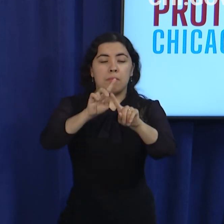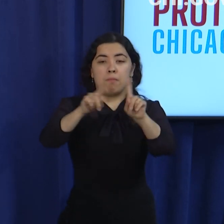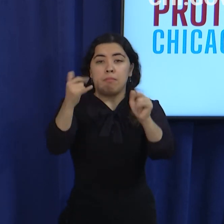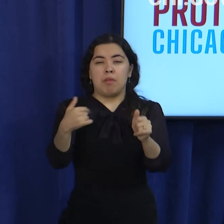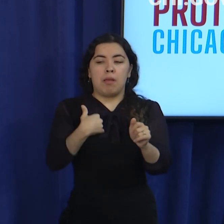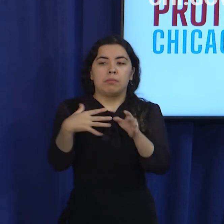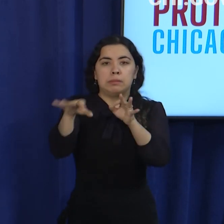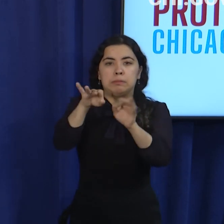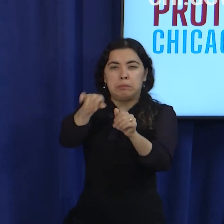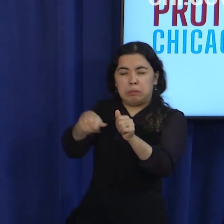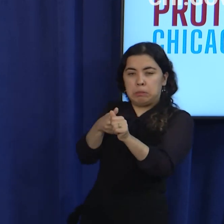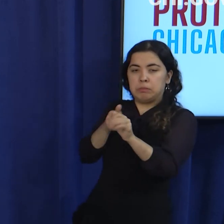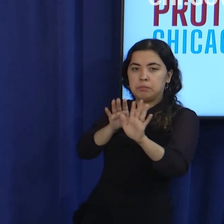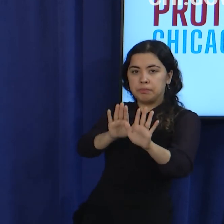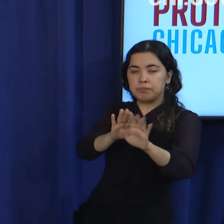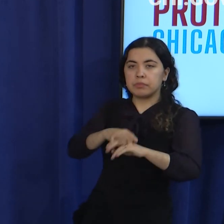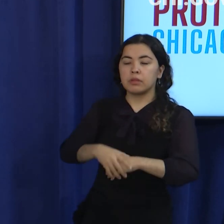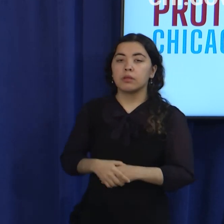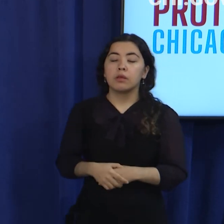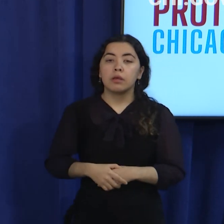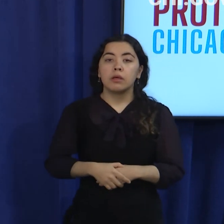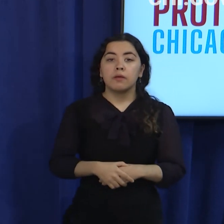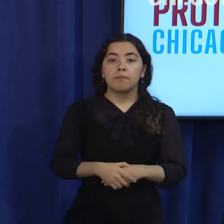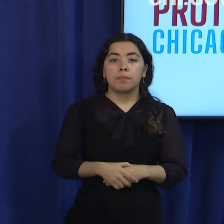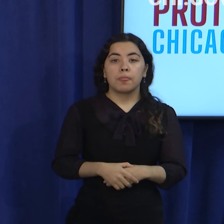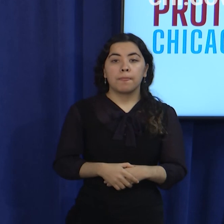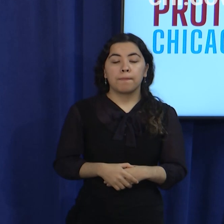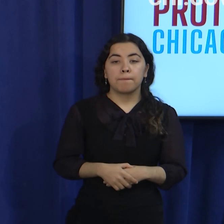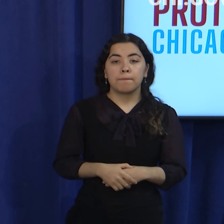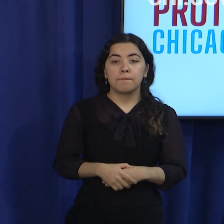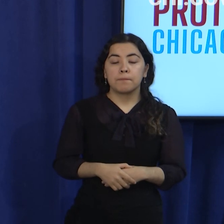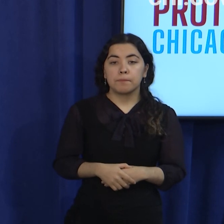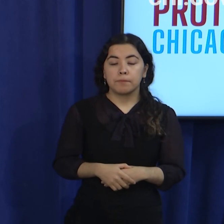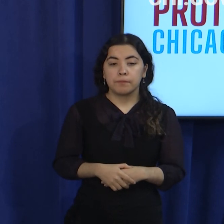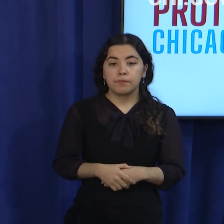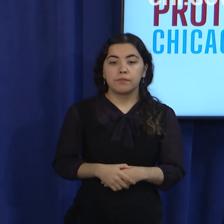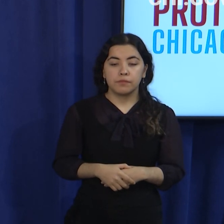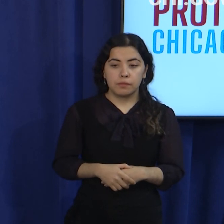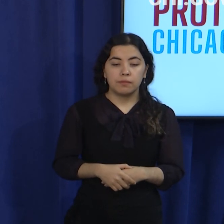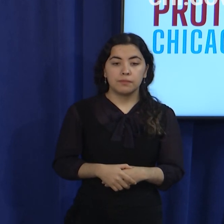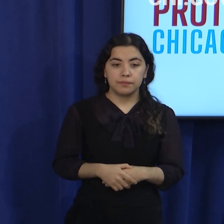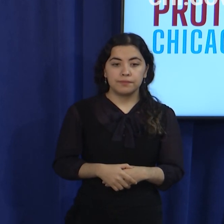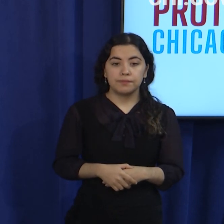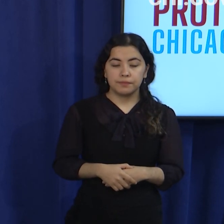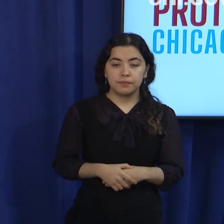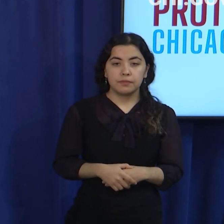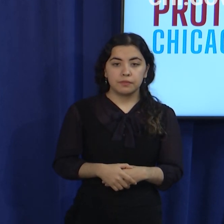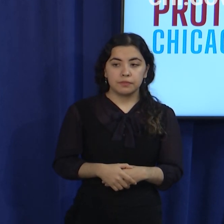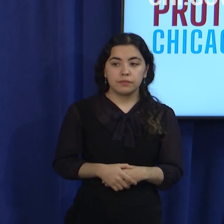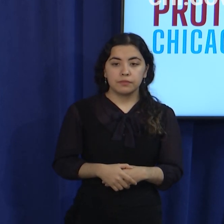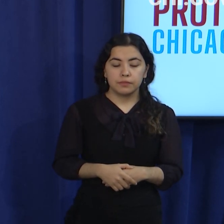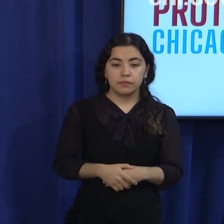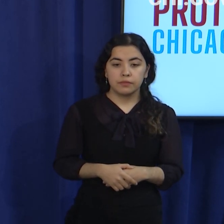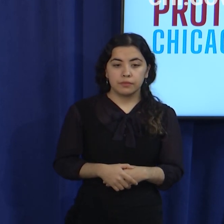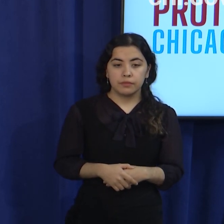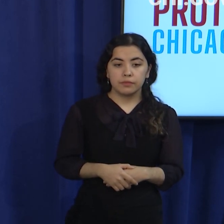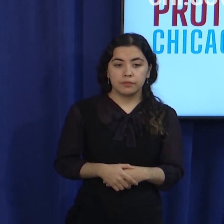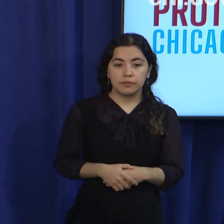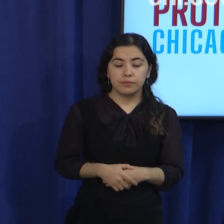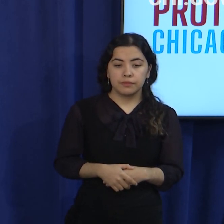coming from. It's recognizing the fact, first and foremost, that people